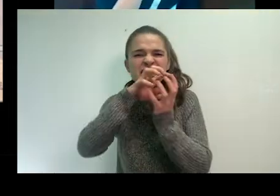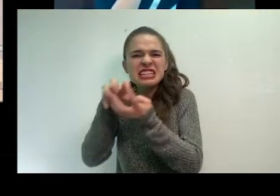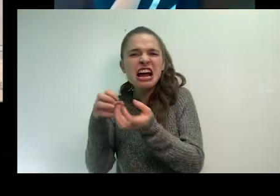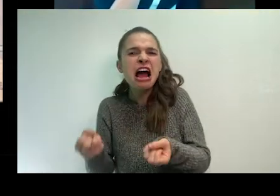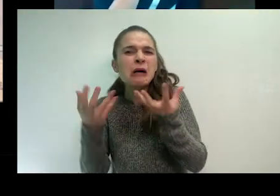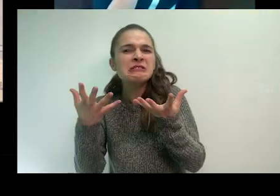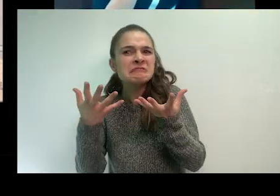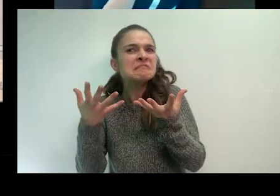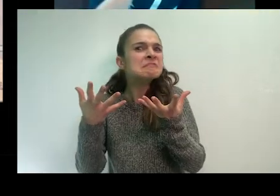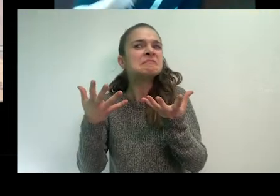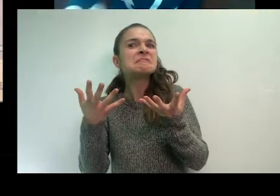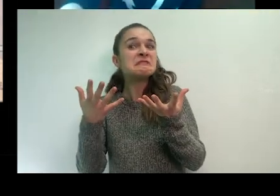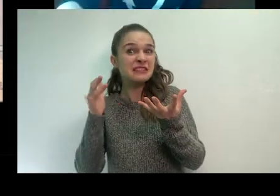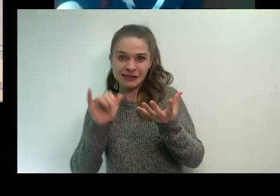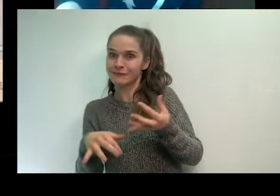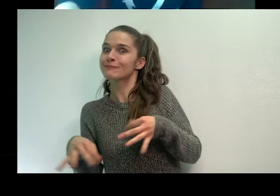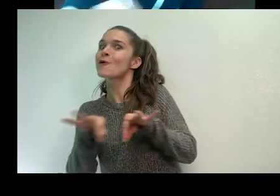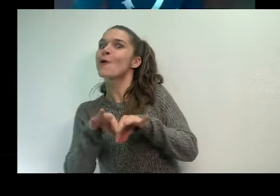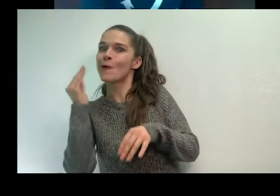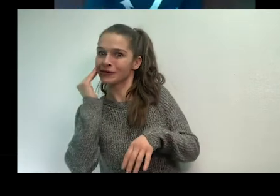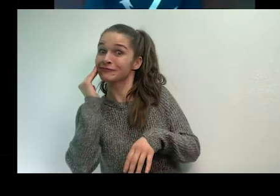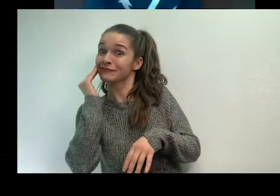This was very important.